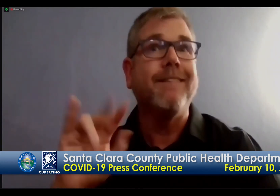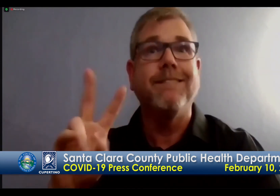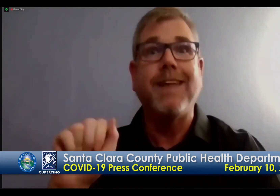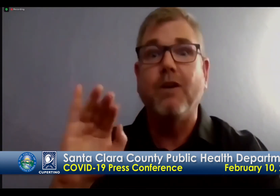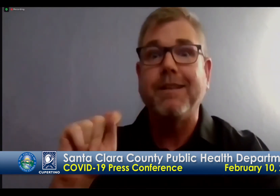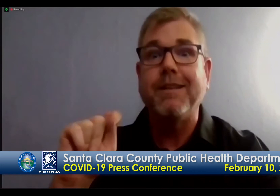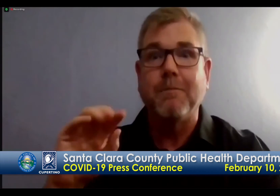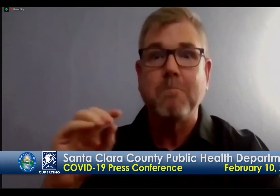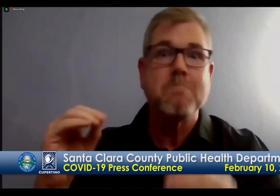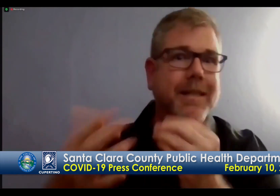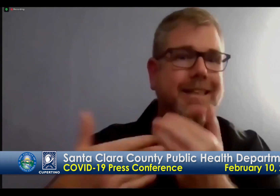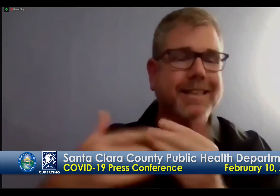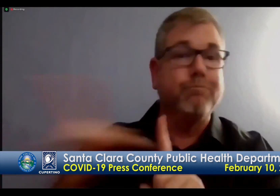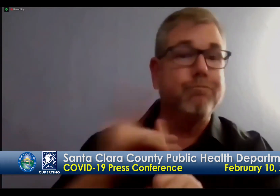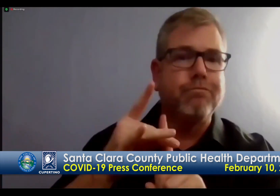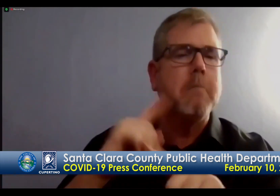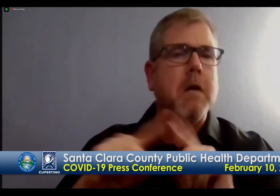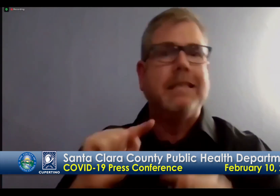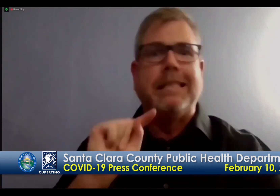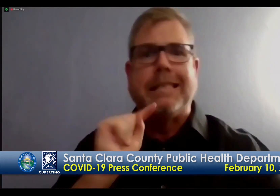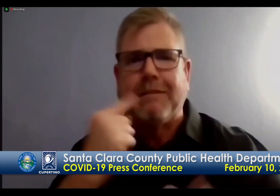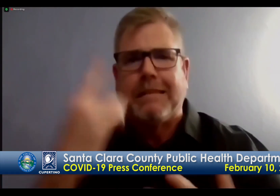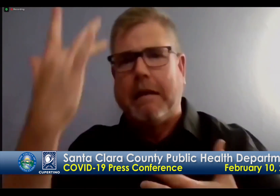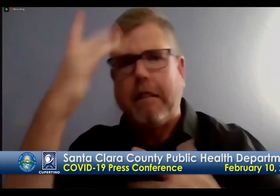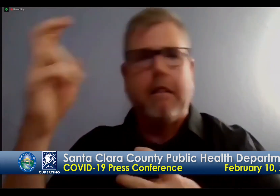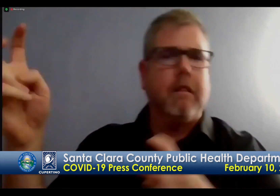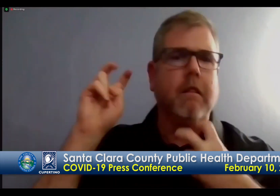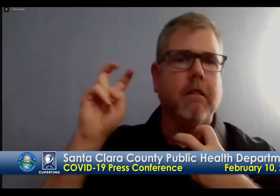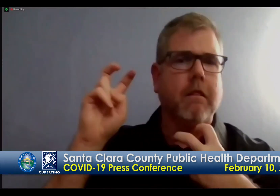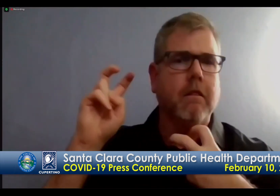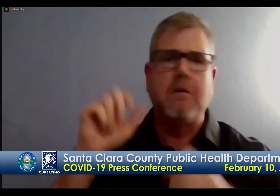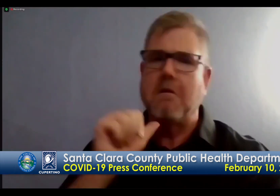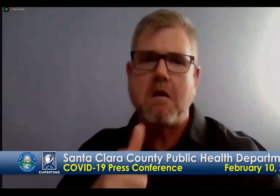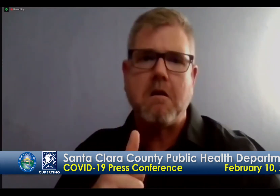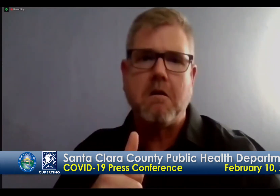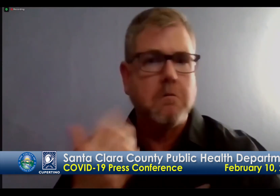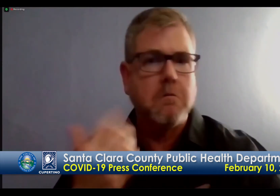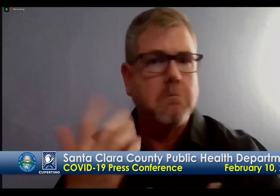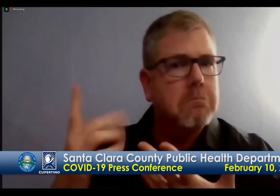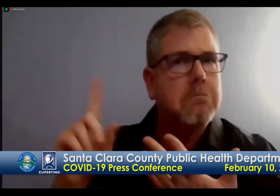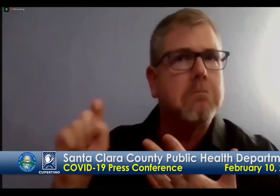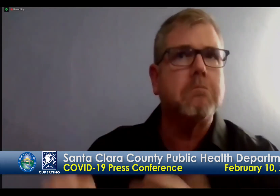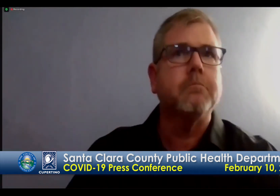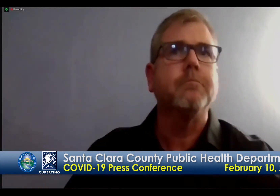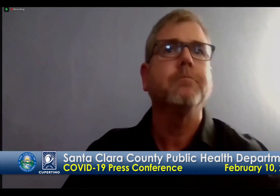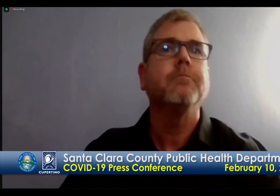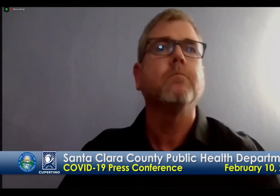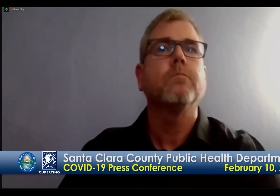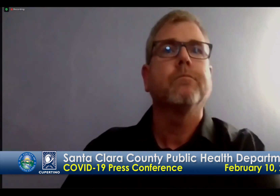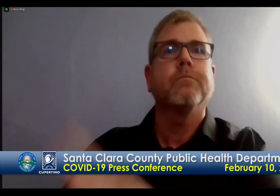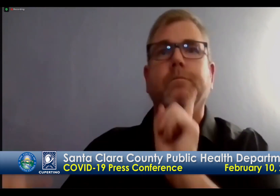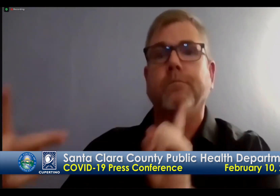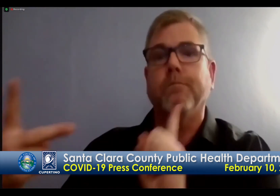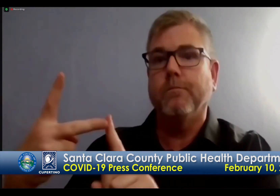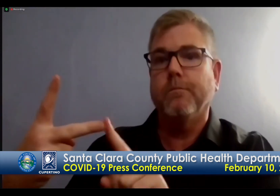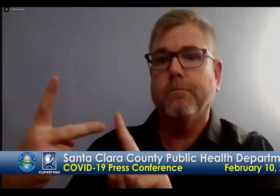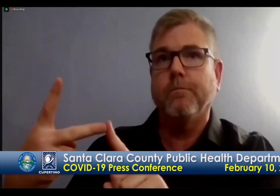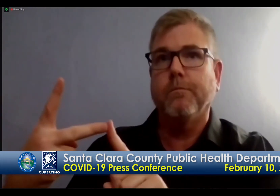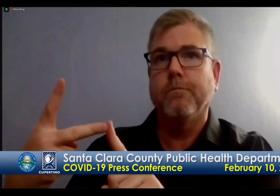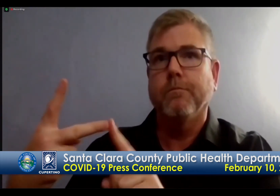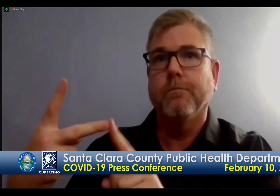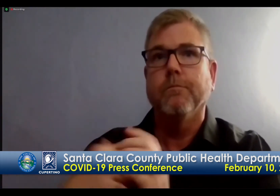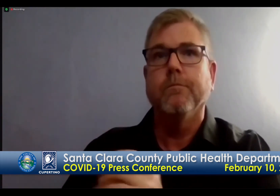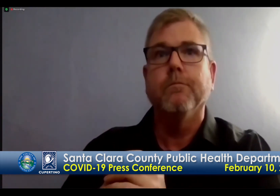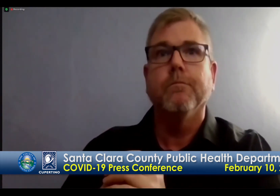I'm hoping you both can clarify this. Governor Newsom said on January 29th, or this is when we reported it, that the